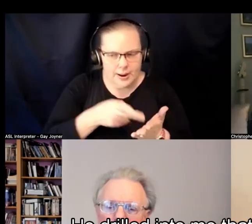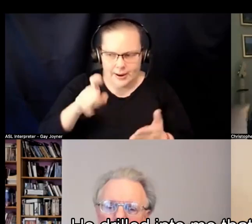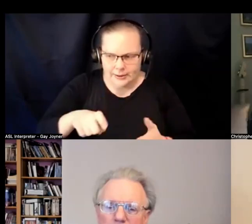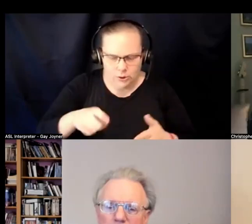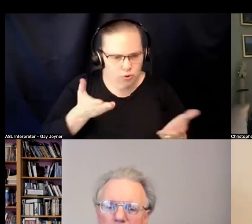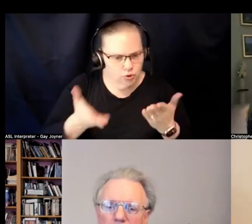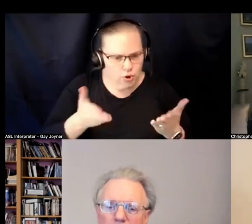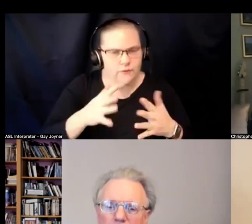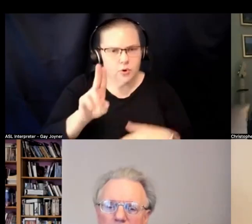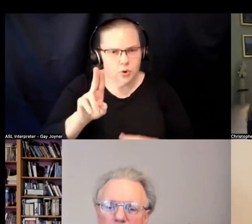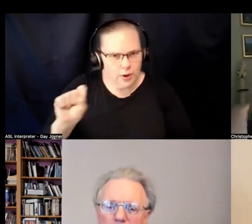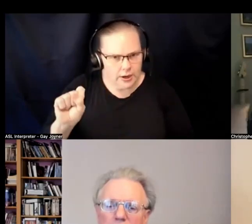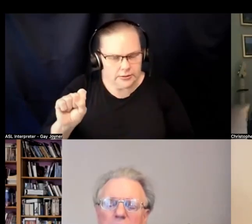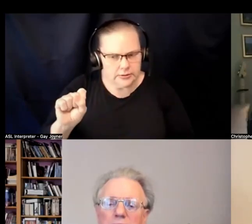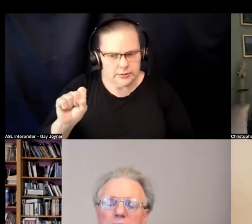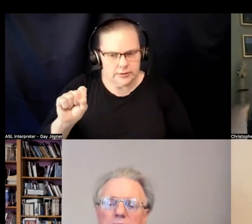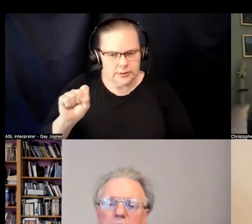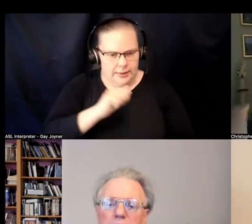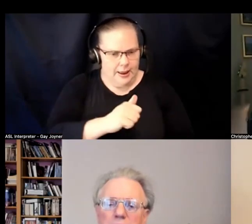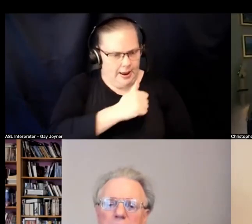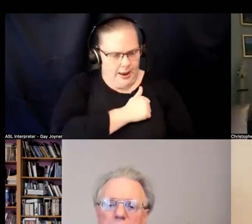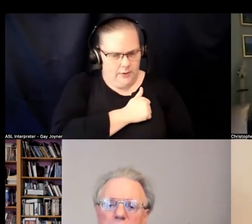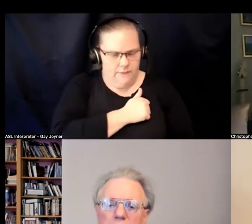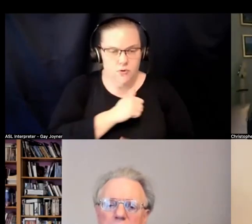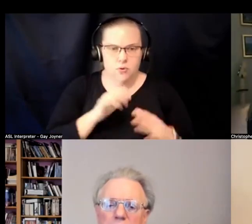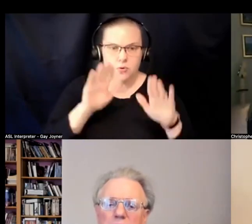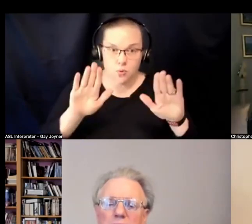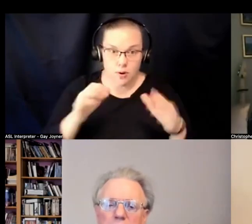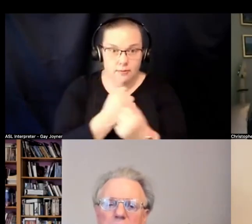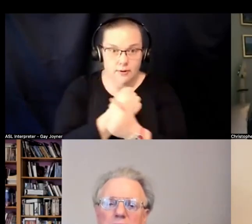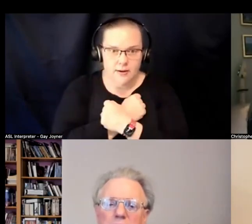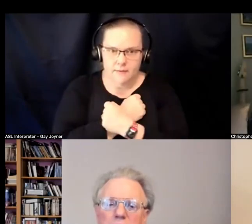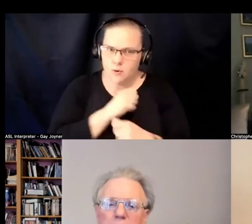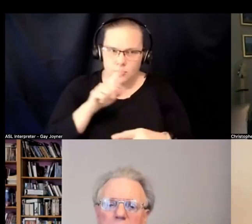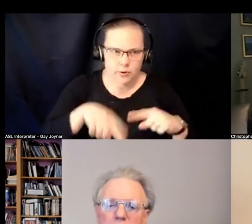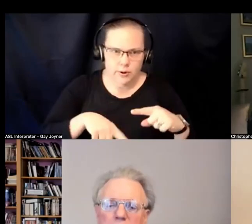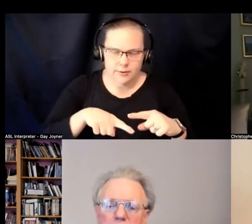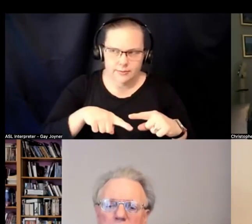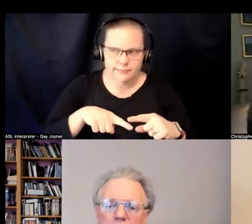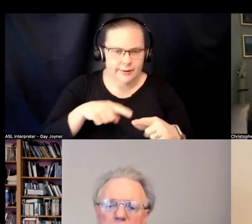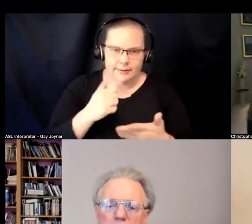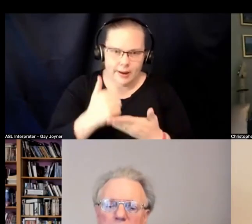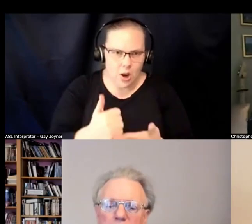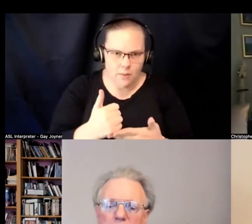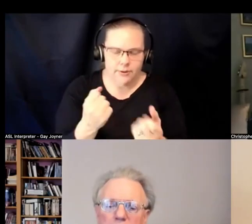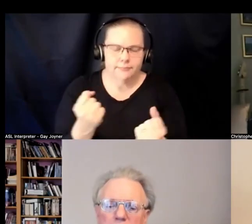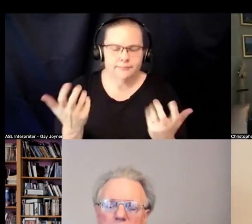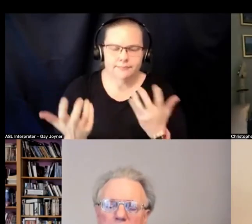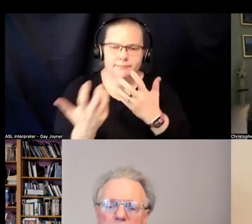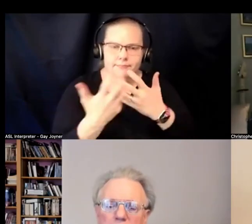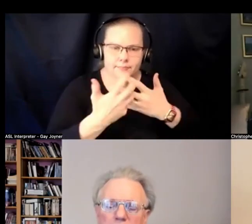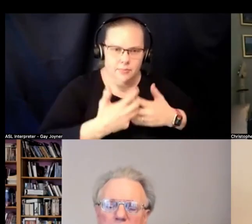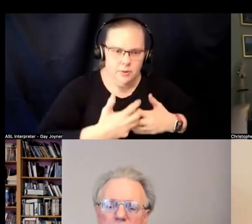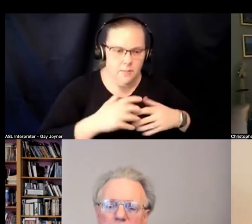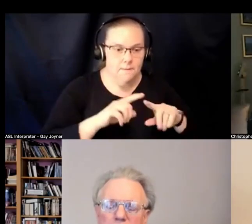United States, and that attitude of great love you couldn't help but assimilate. While Anna and her family struggled to find their footing in New